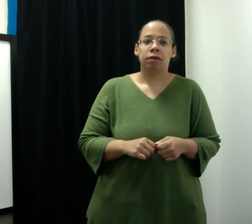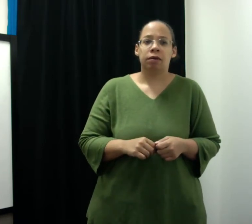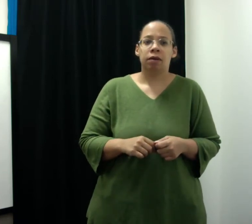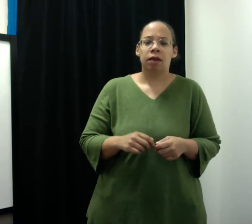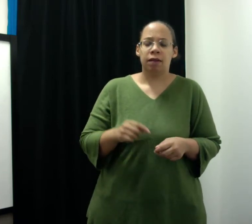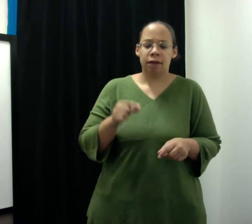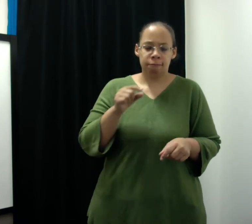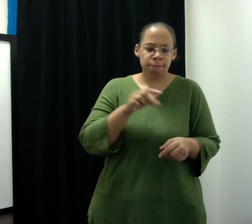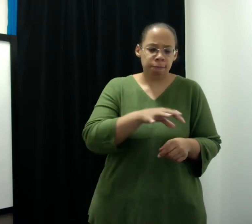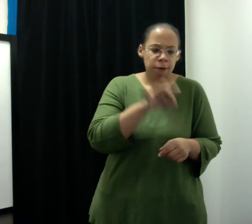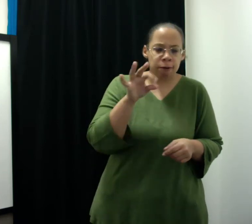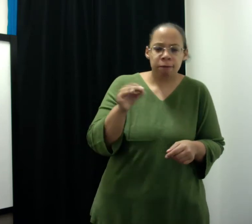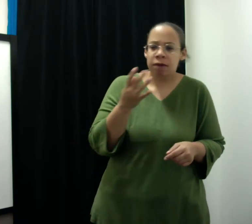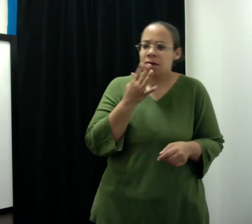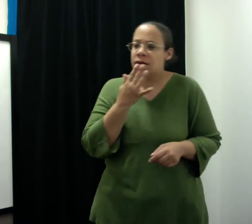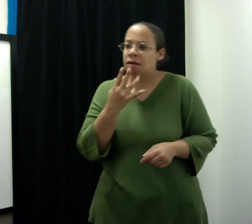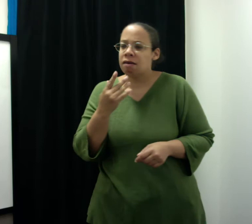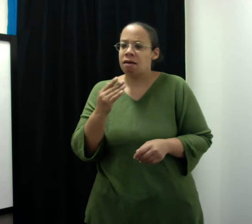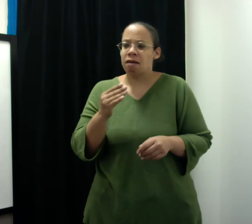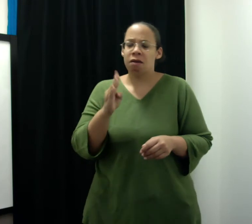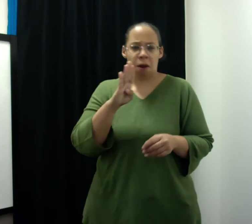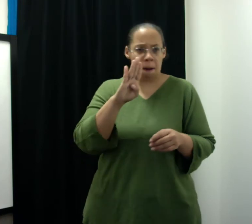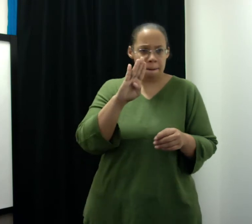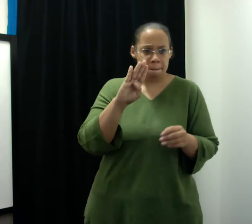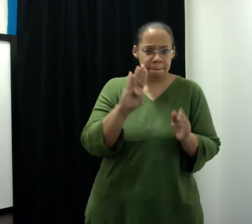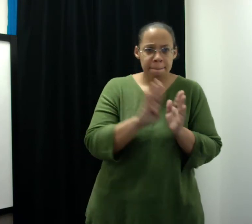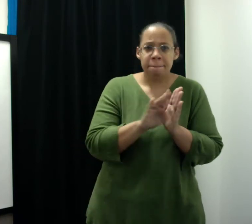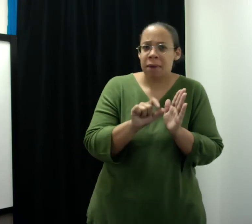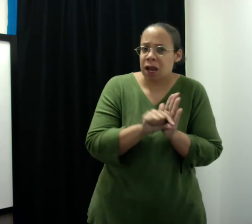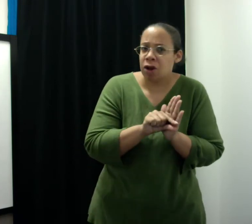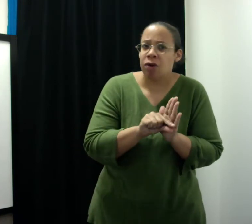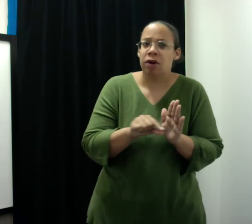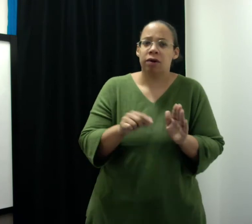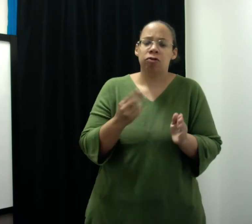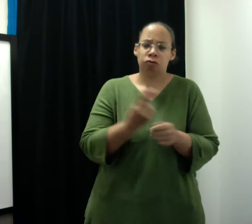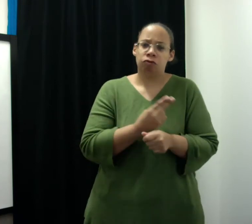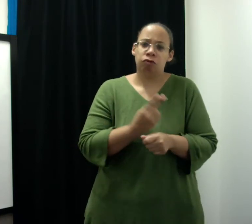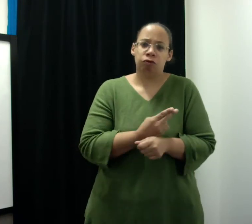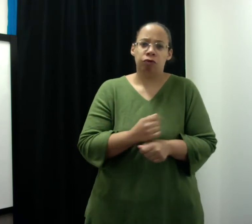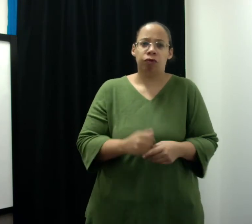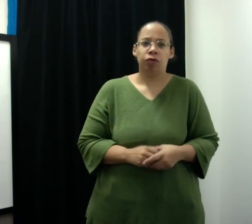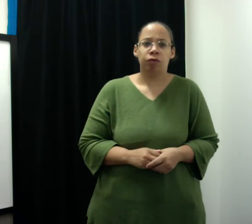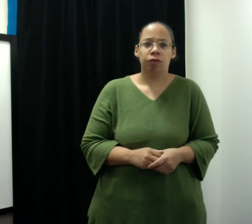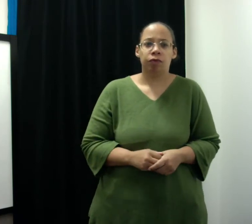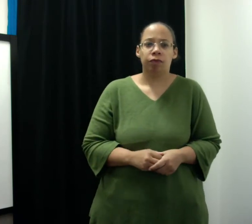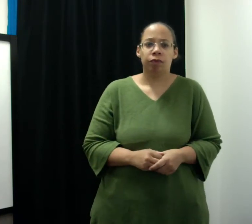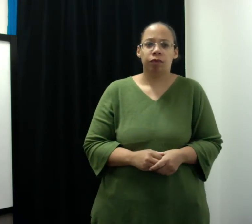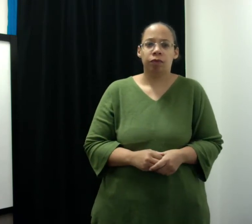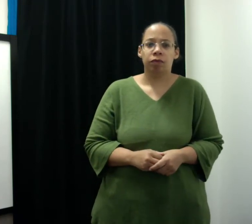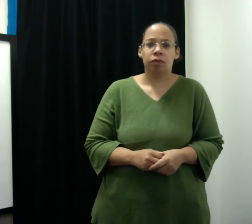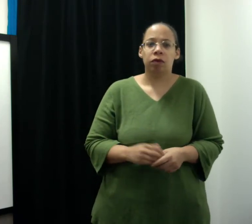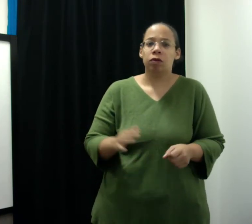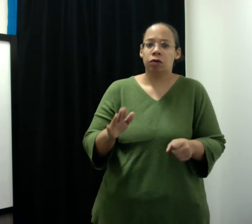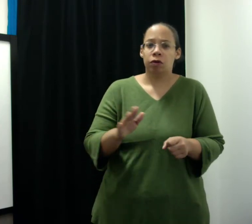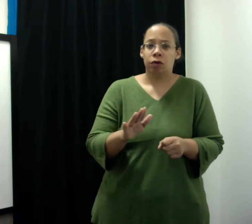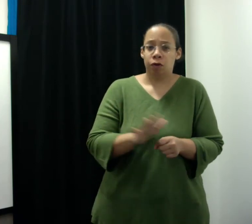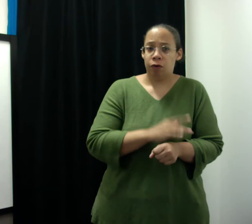use. Ultimately, I created the full letter set, which is 29 letters times 4 different forms.